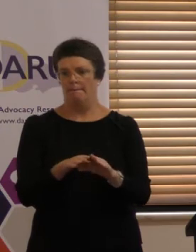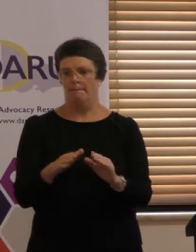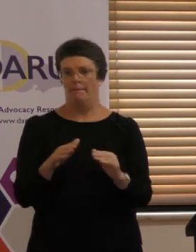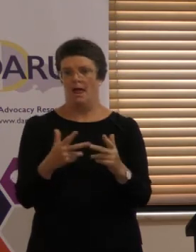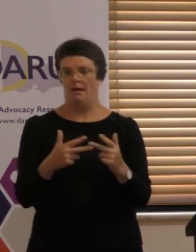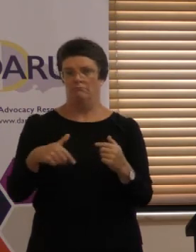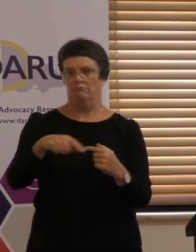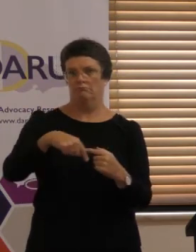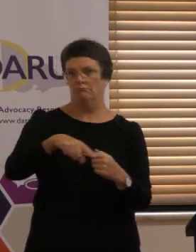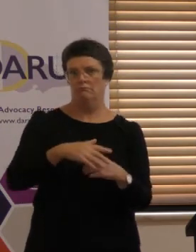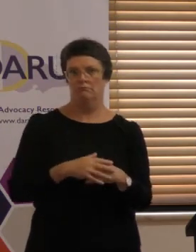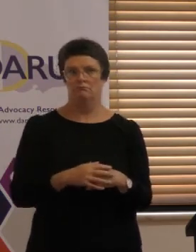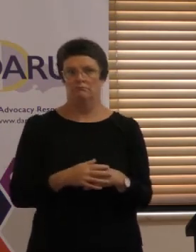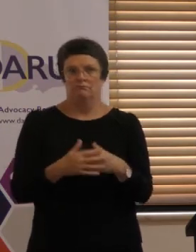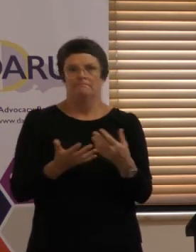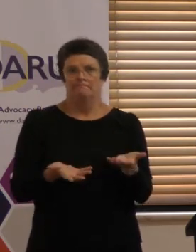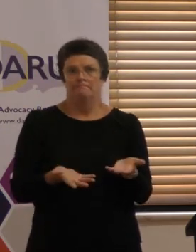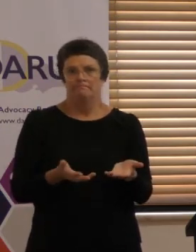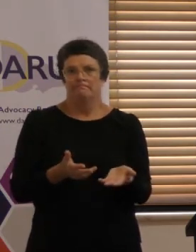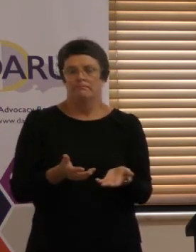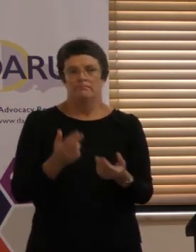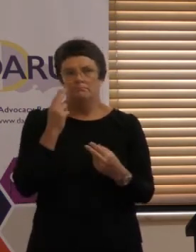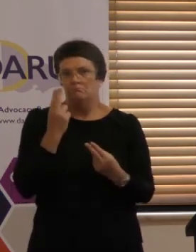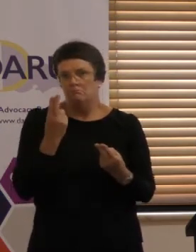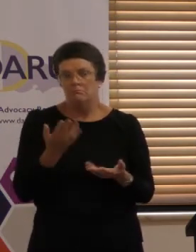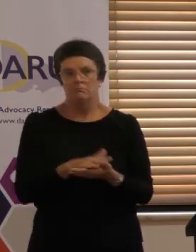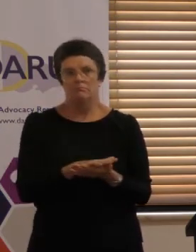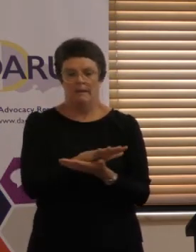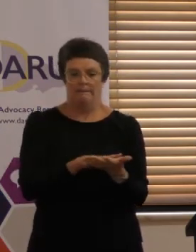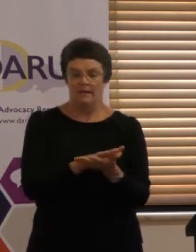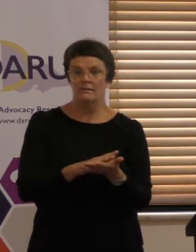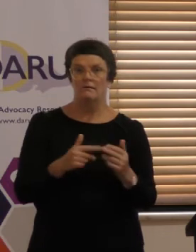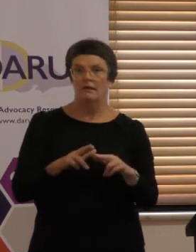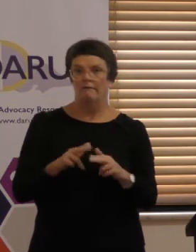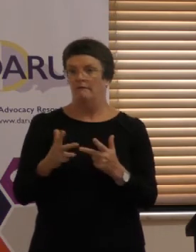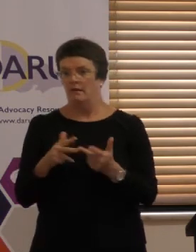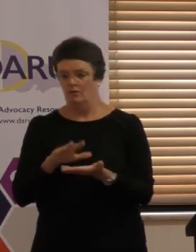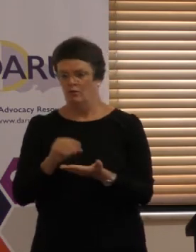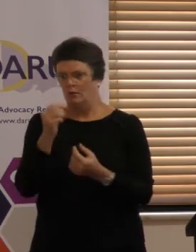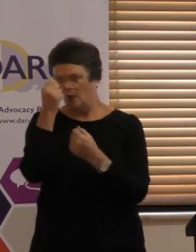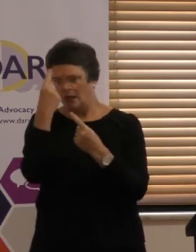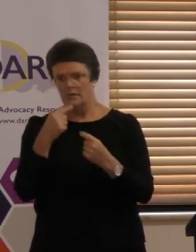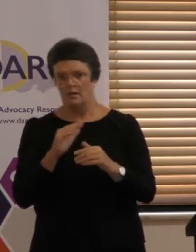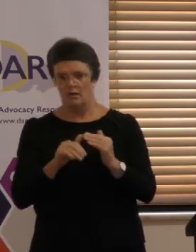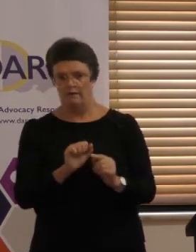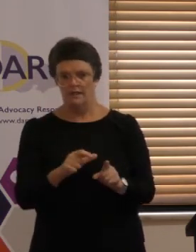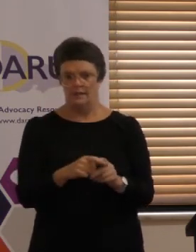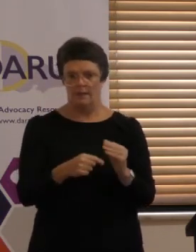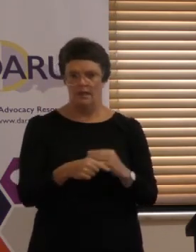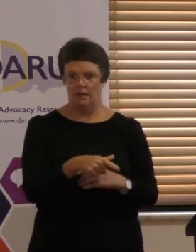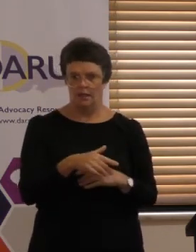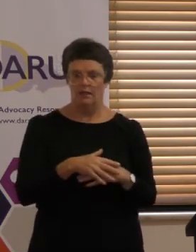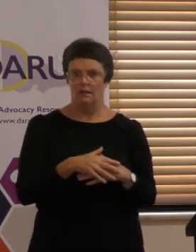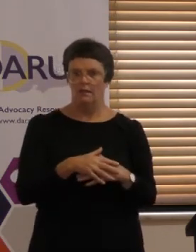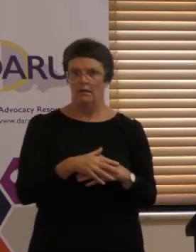means that if you have students around you who don't understand your disability, that's encouraged. If you have